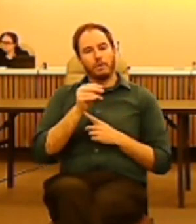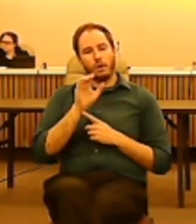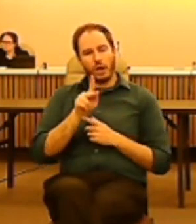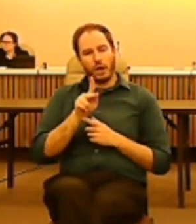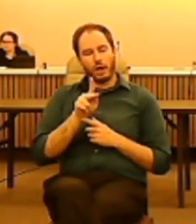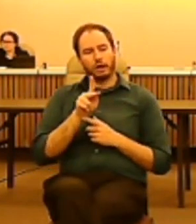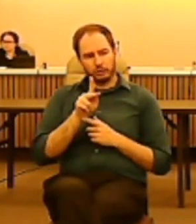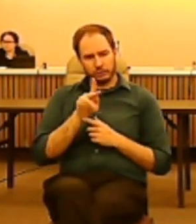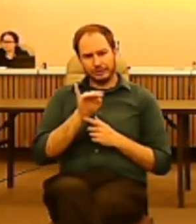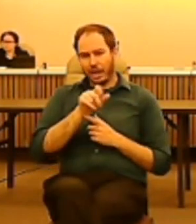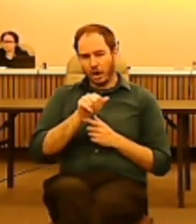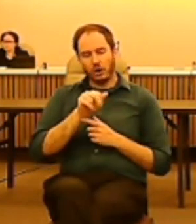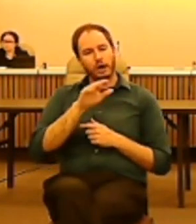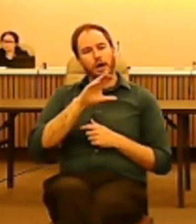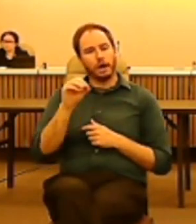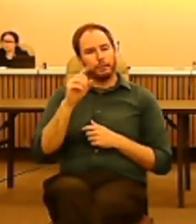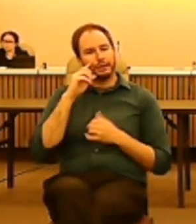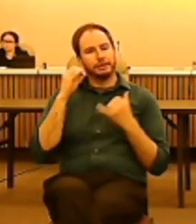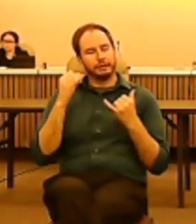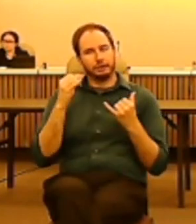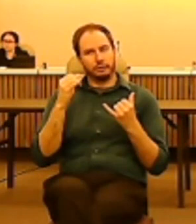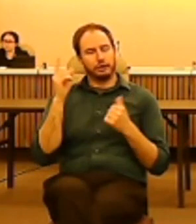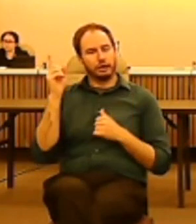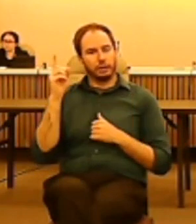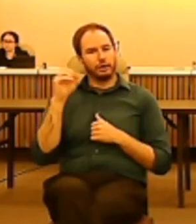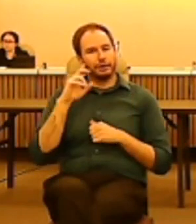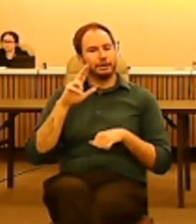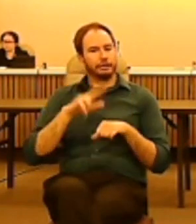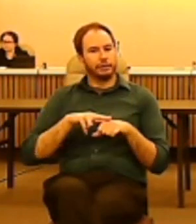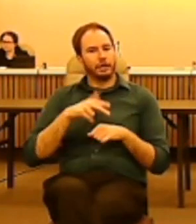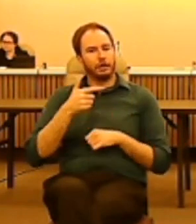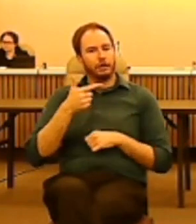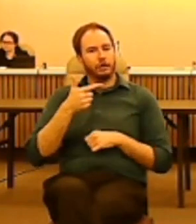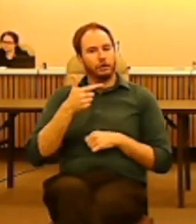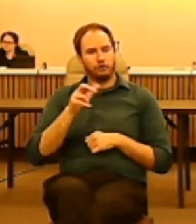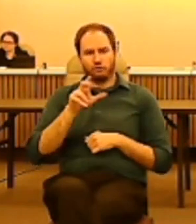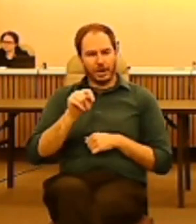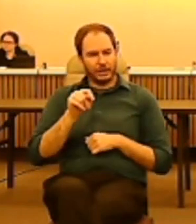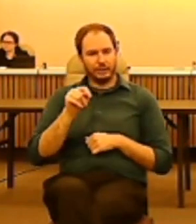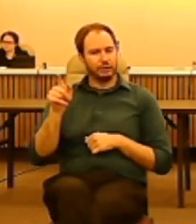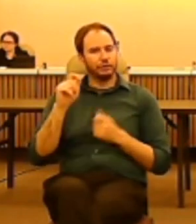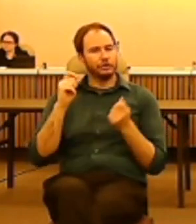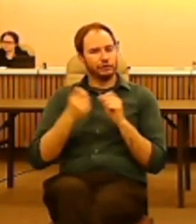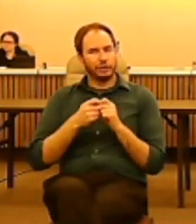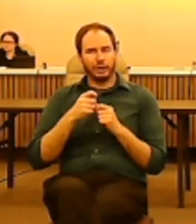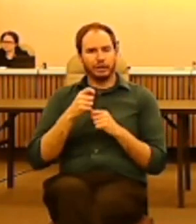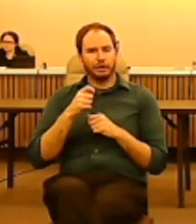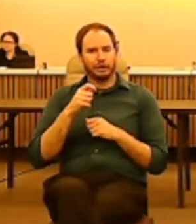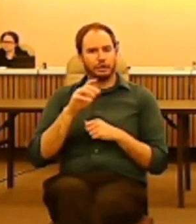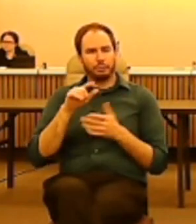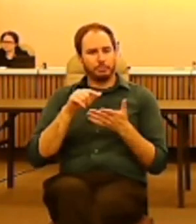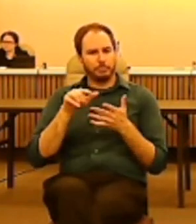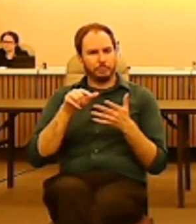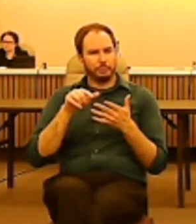that company is now National Grid. It changed sometime in the mid to late 2000s. Is that who it is